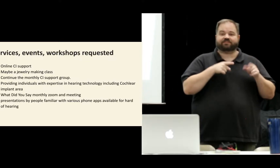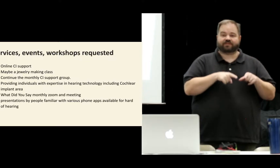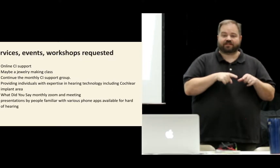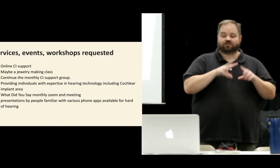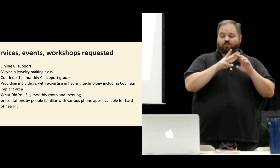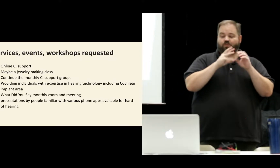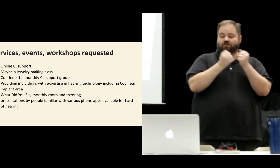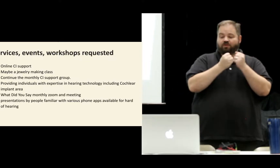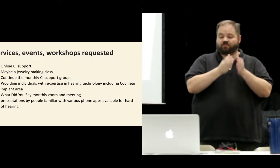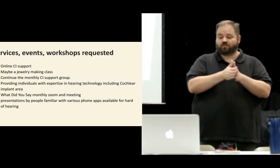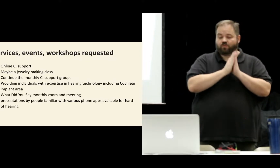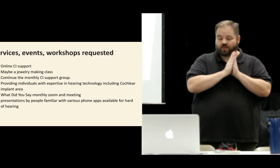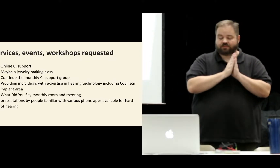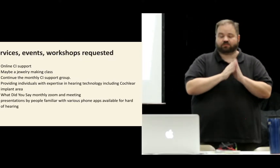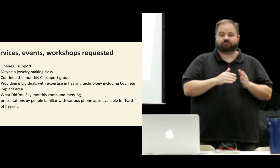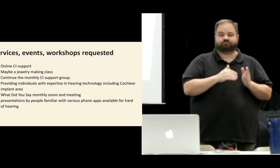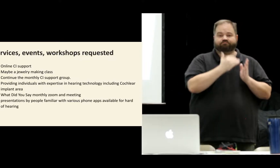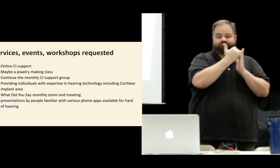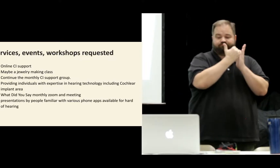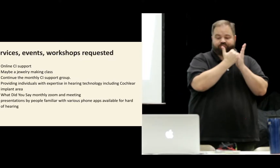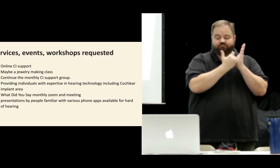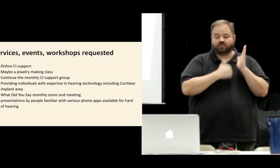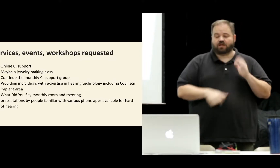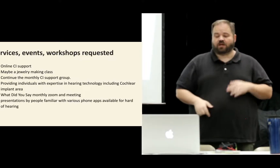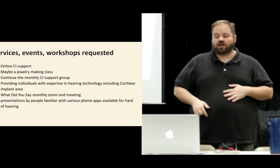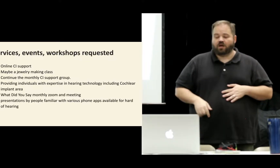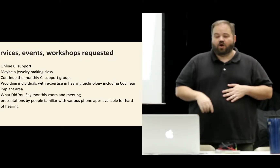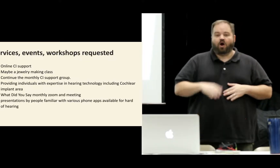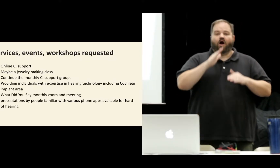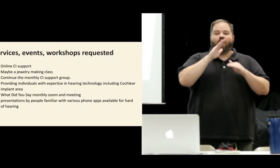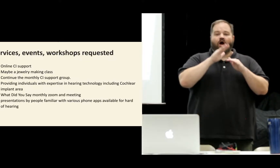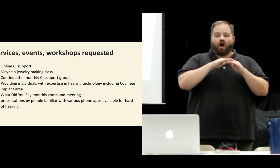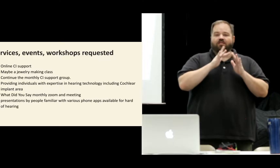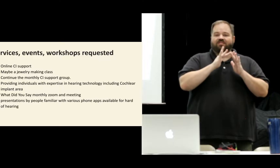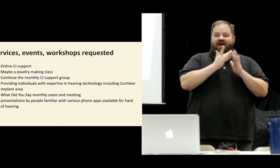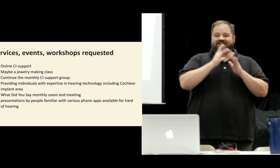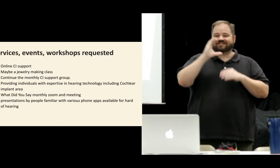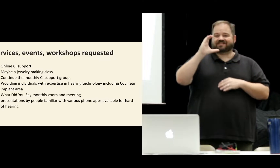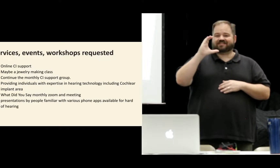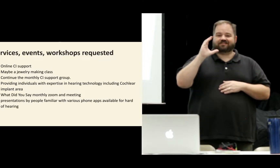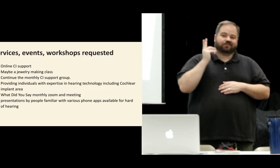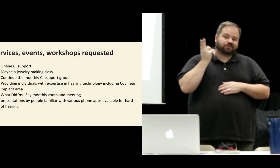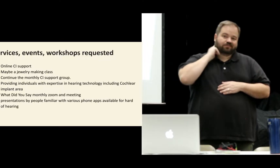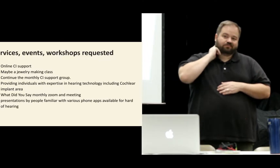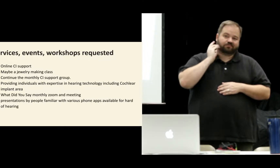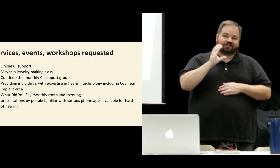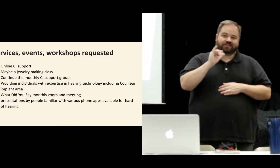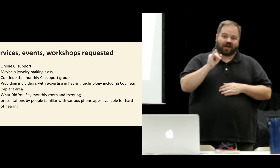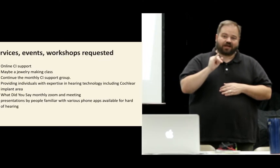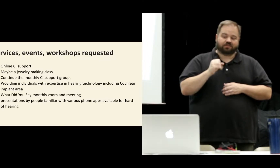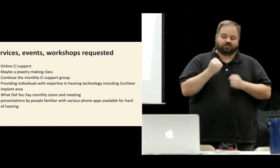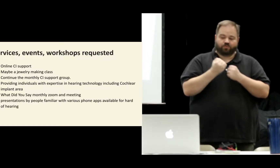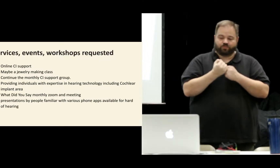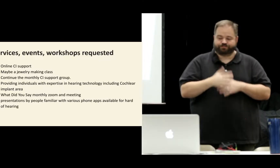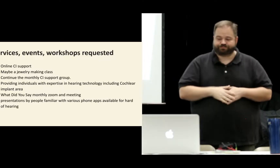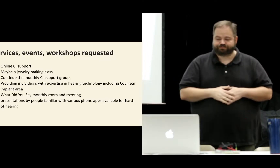And for the next portion is for services, events, and workshops that are requested. One was the online